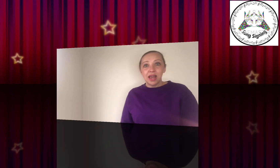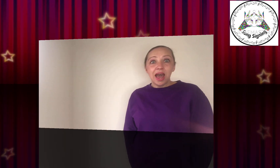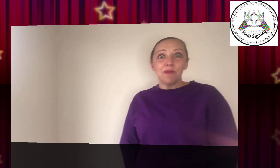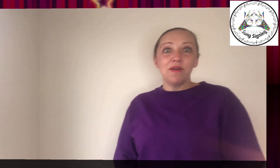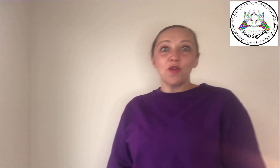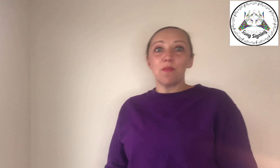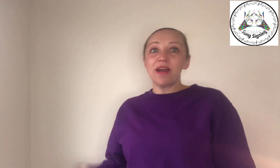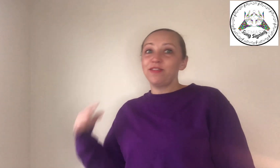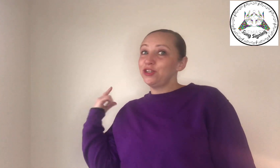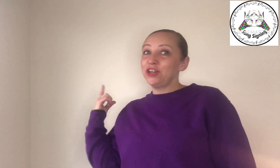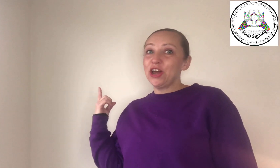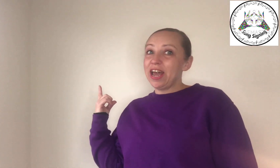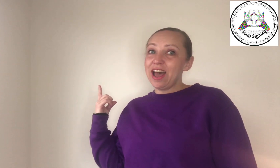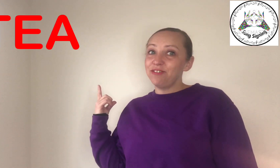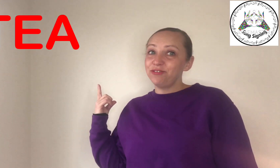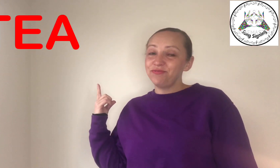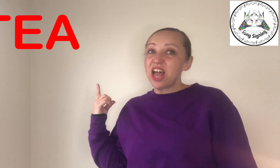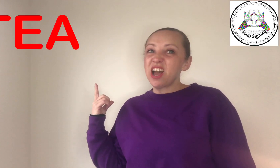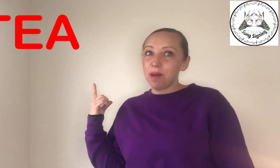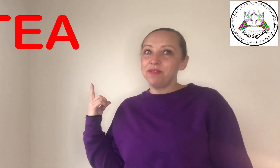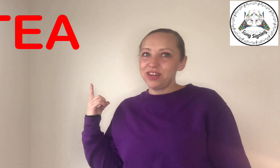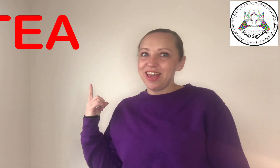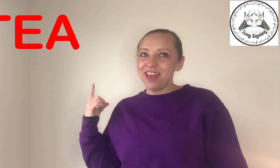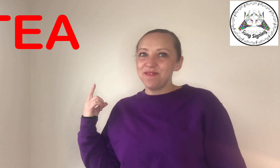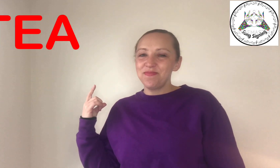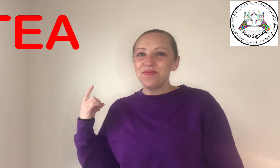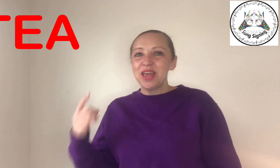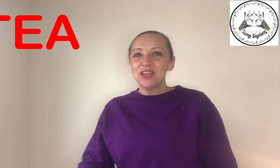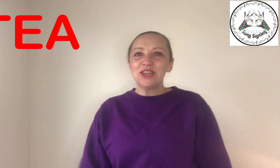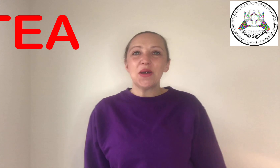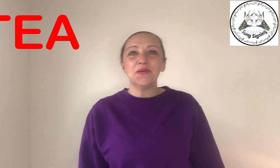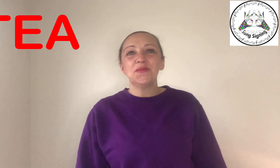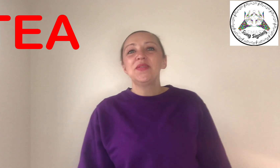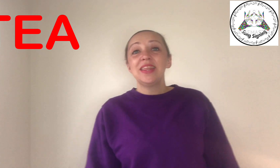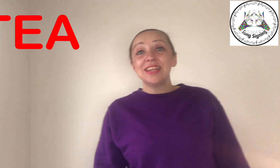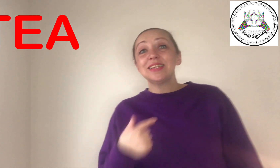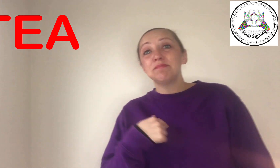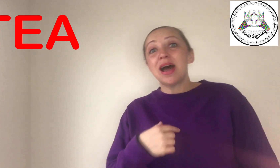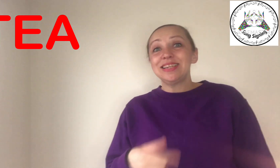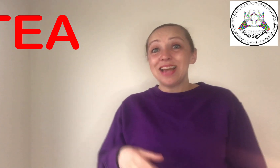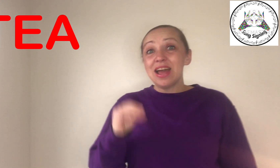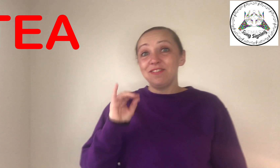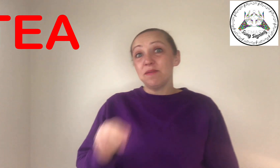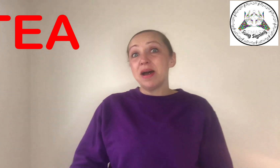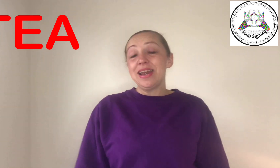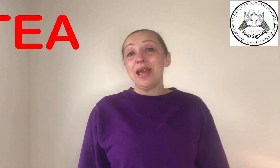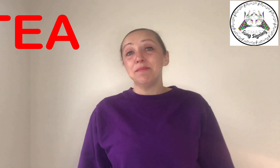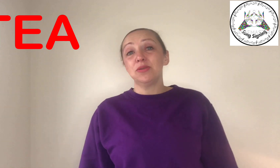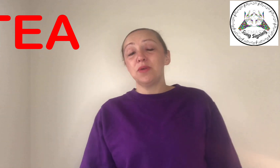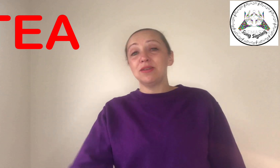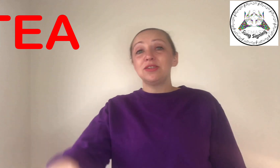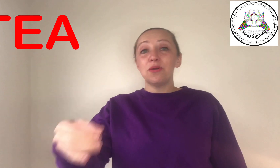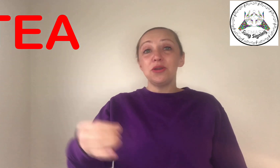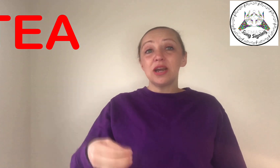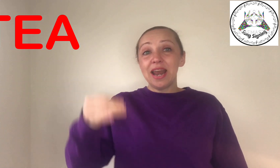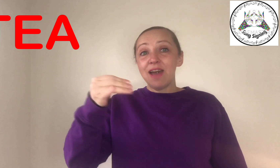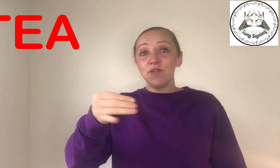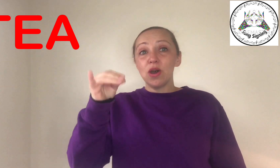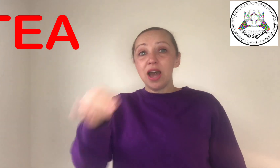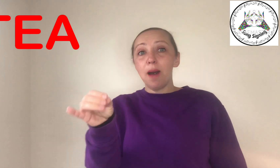And with your breakfast, you gotta have a cup of tea. So this is my sign for my name as well. So you're gonna have your cup